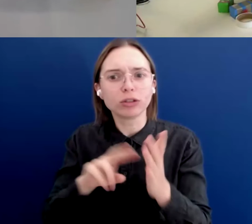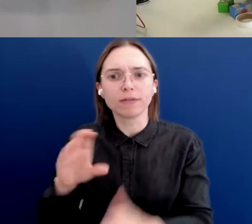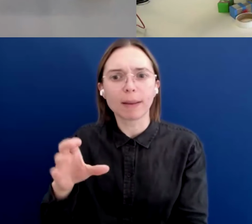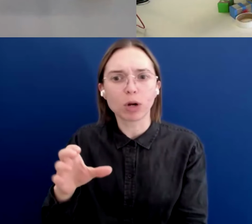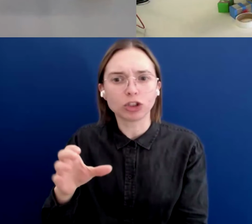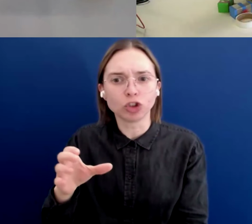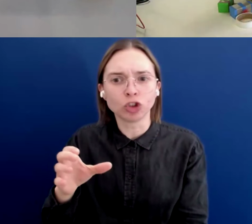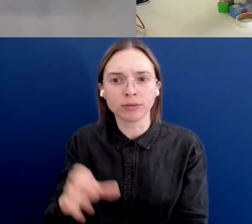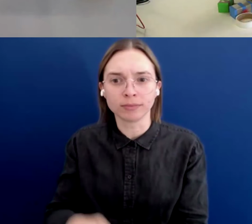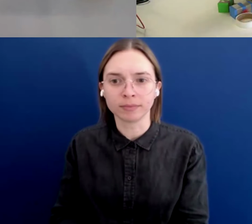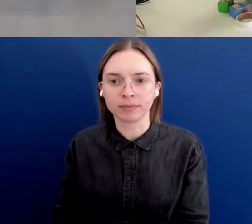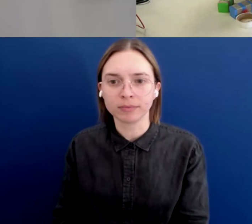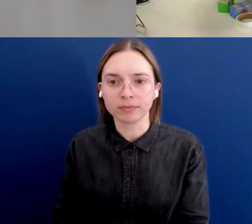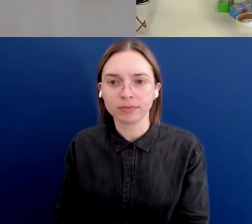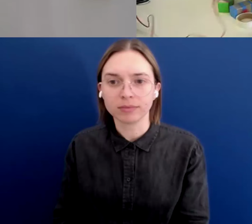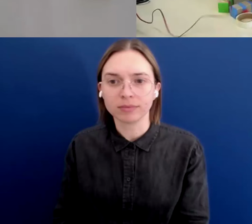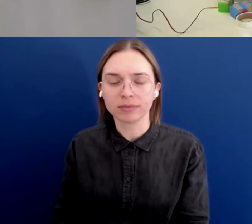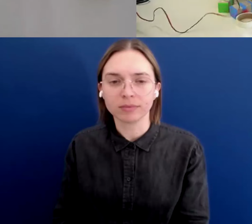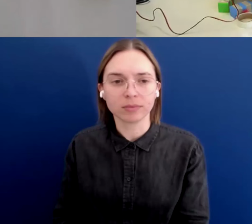you might have to.